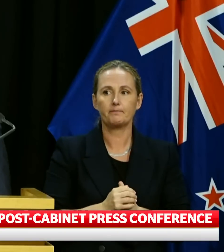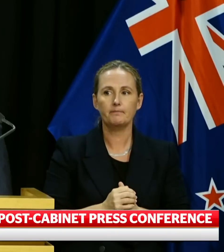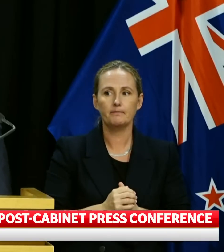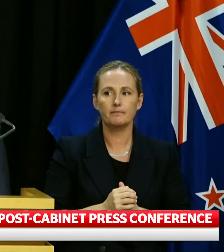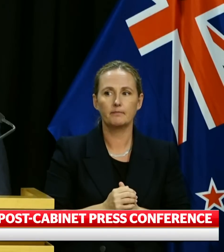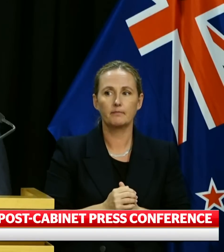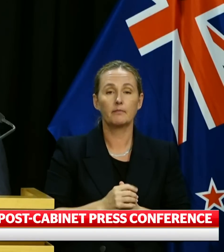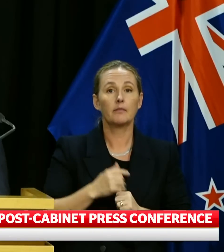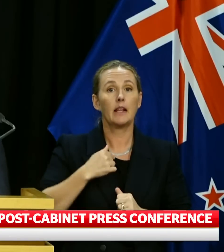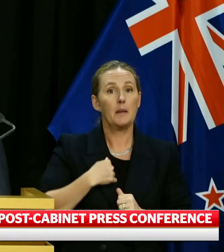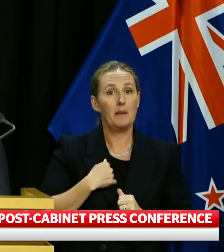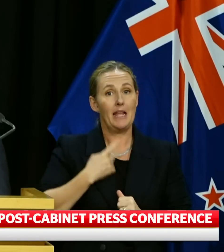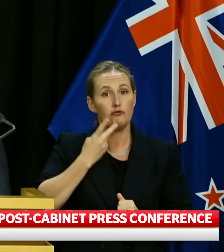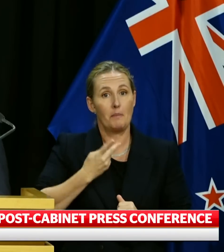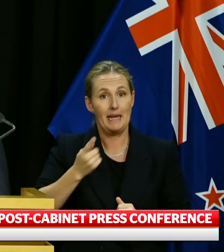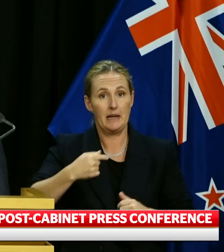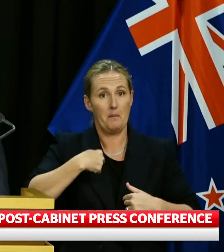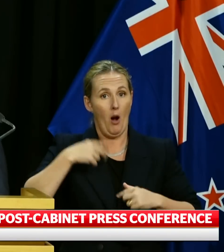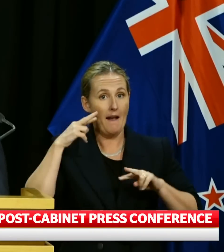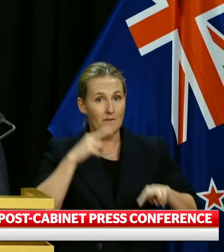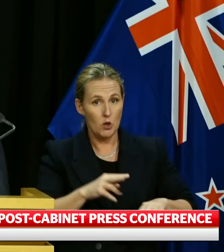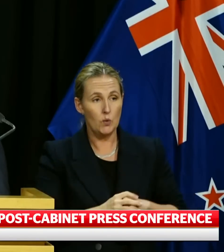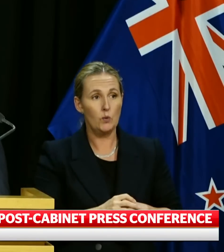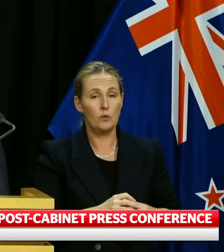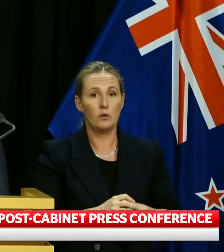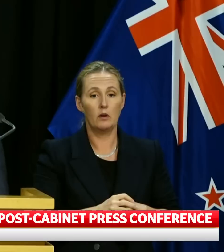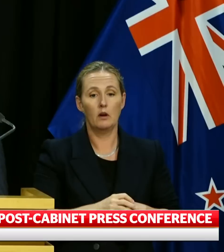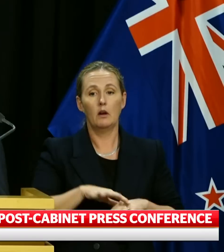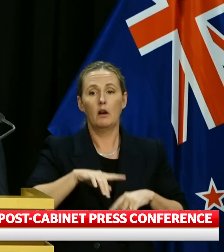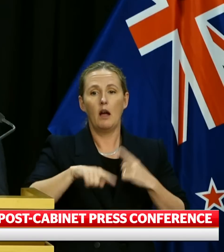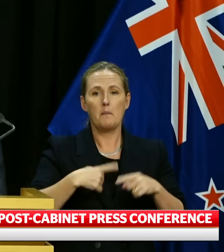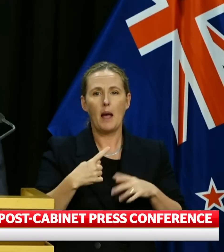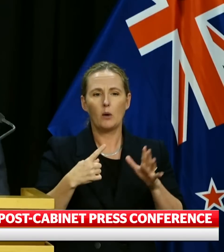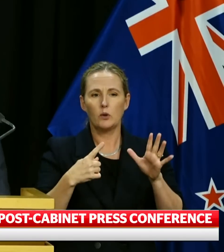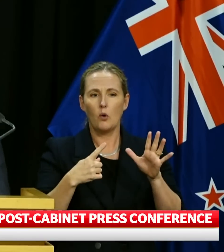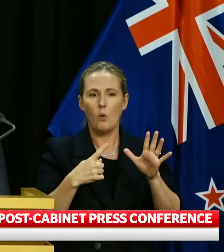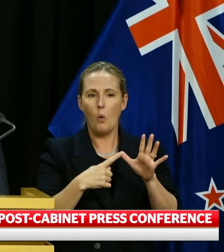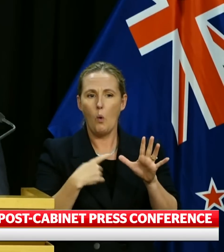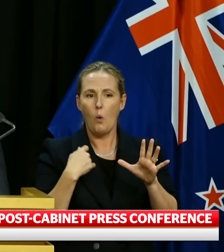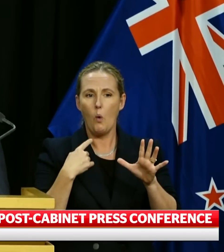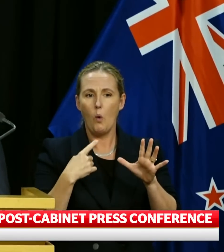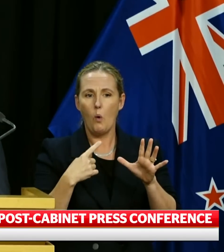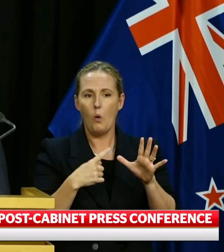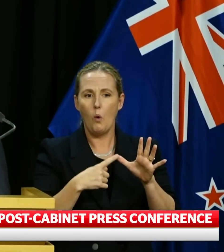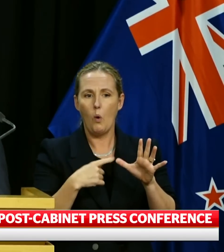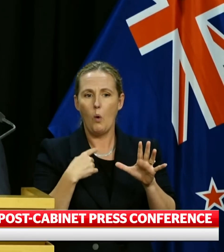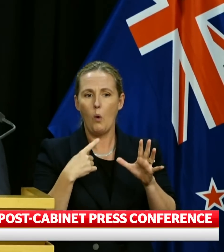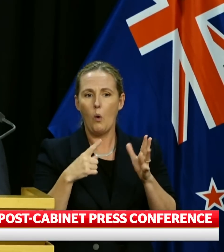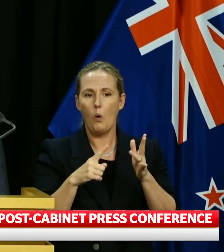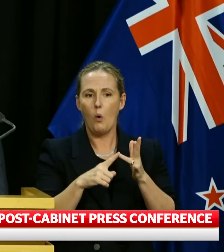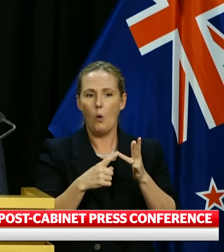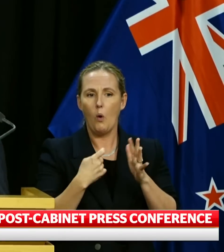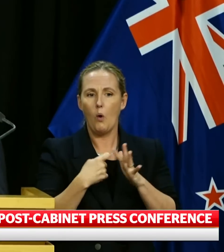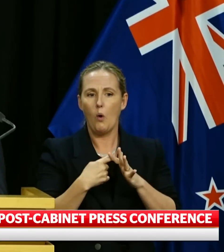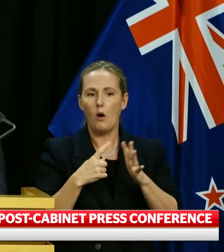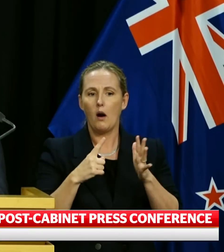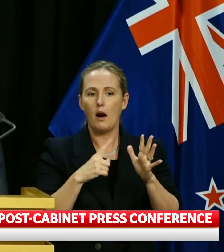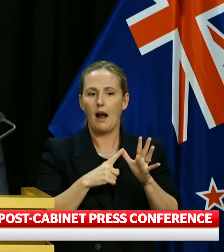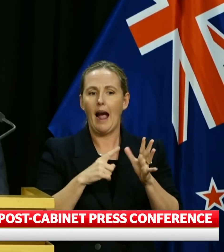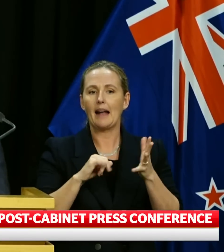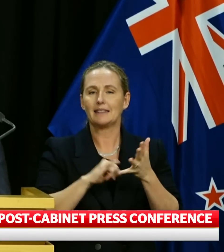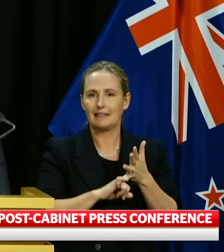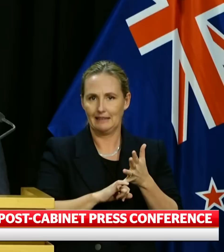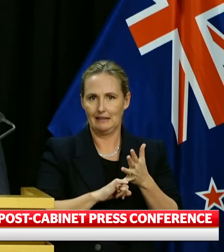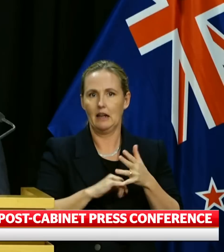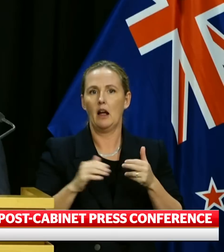AUKUS arrangement. They're ultimately ones for Australia, the US and the UK to speak about. New Zealand isn't part of AUKUS at this